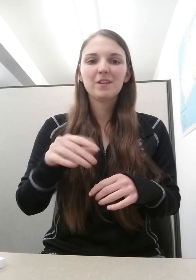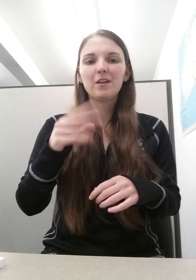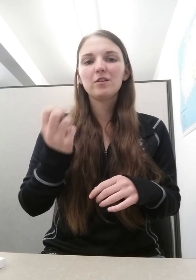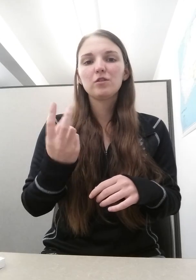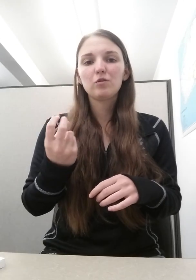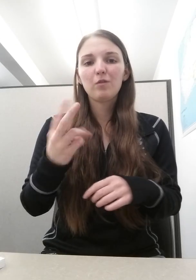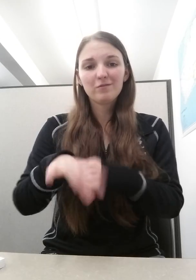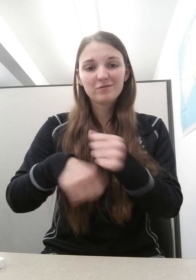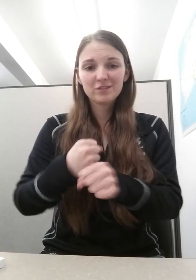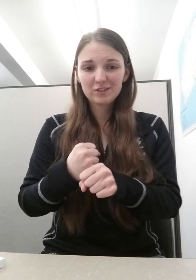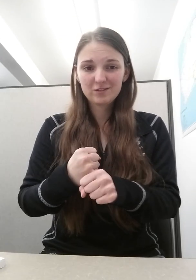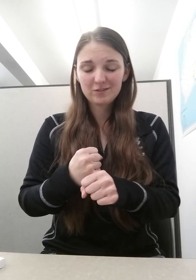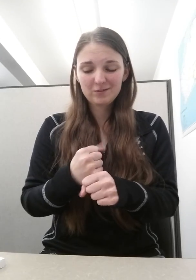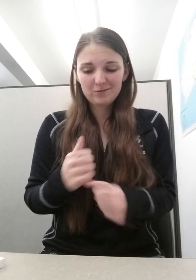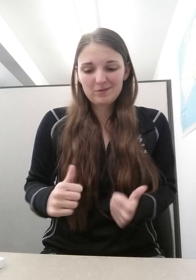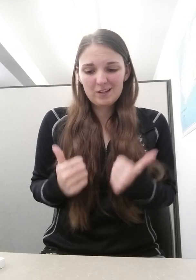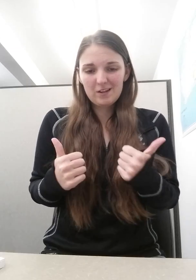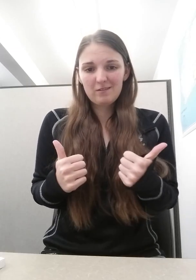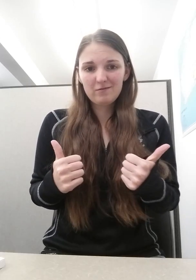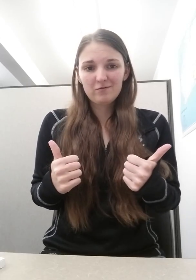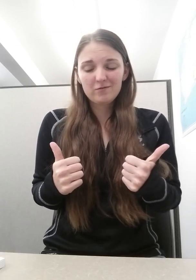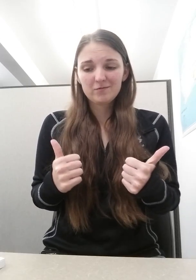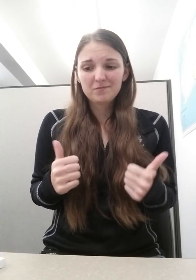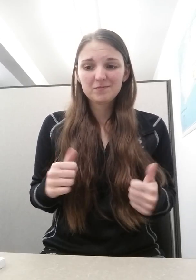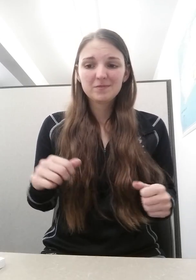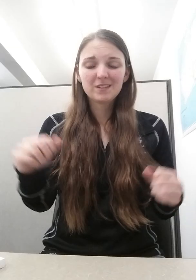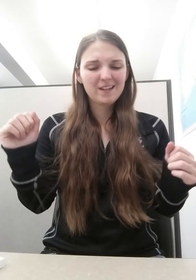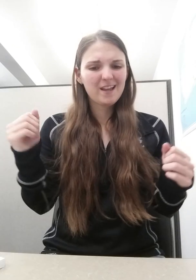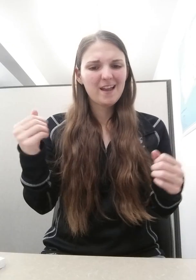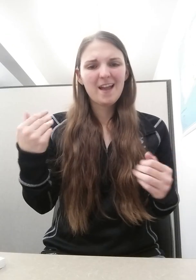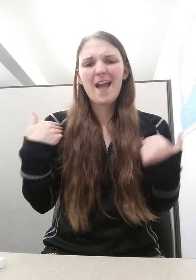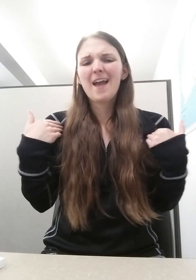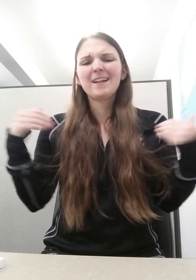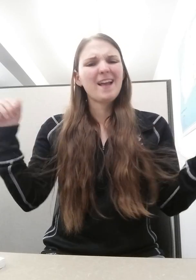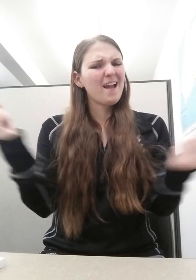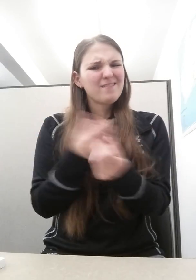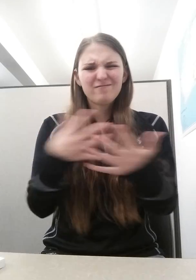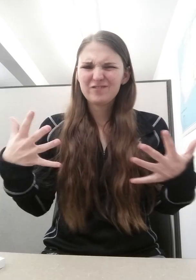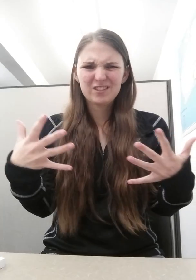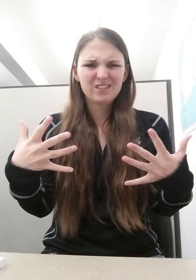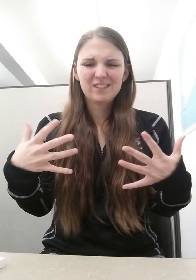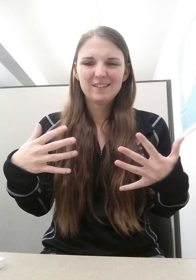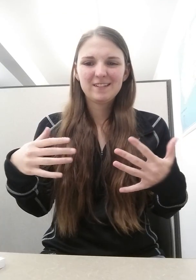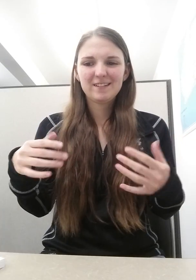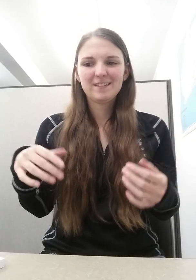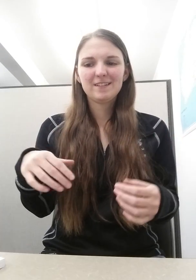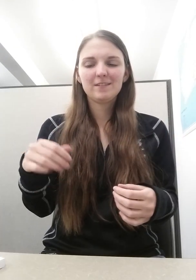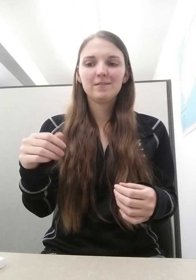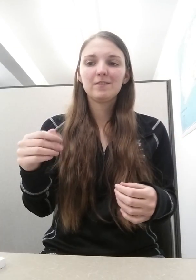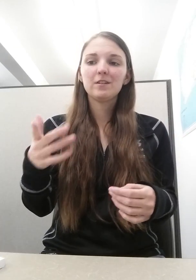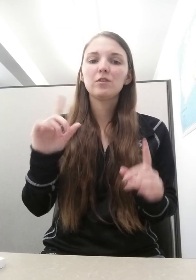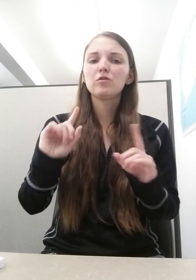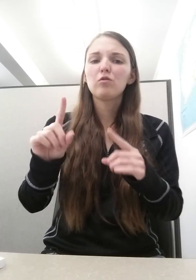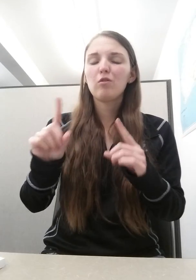Stratford-on-Avon, but he had all of it as the mayor's son, going to the best Latin schools, getting the best education.